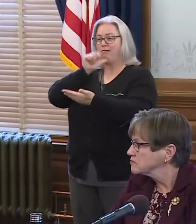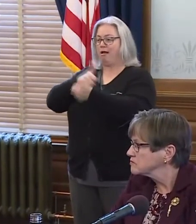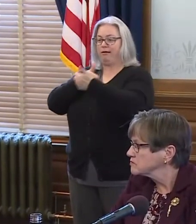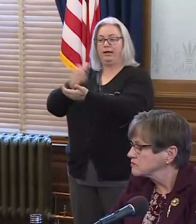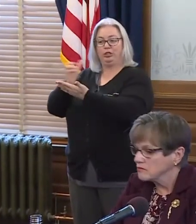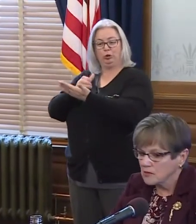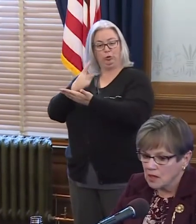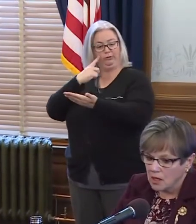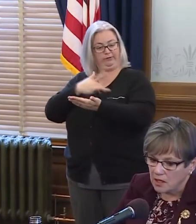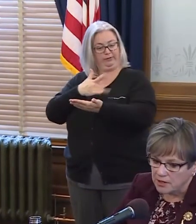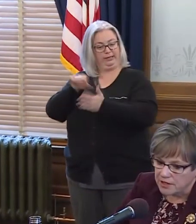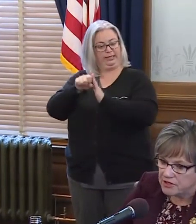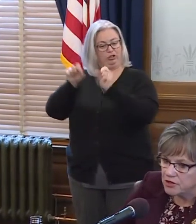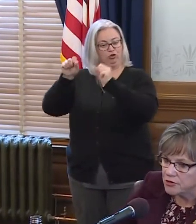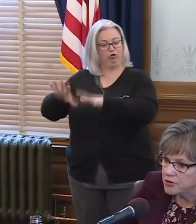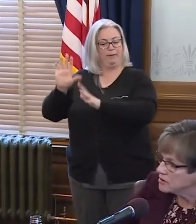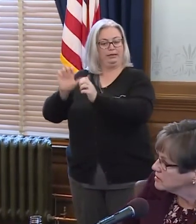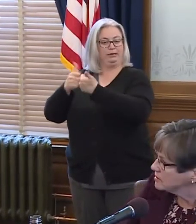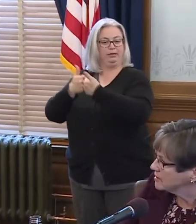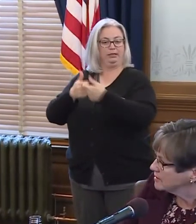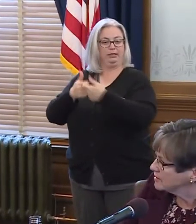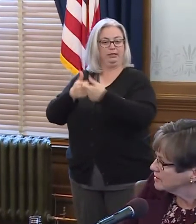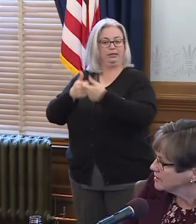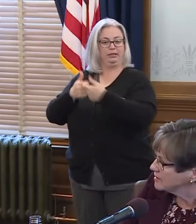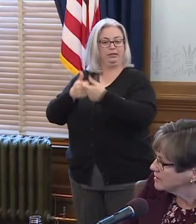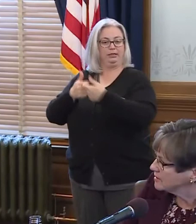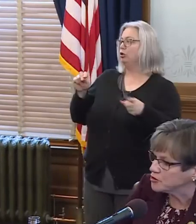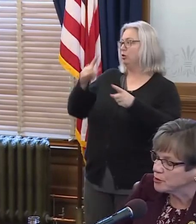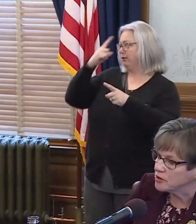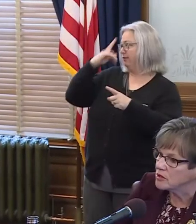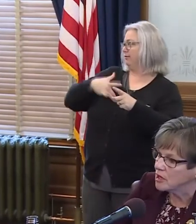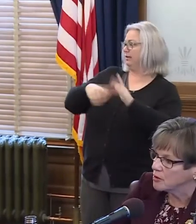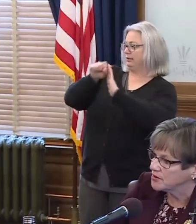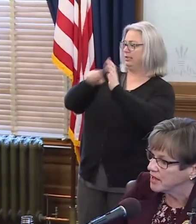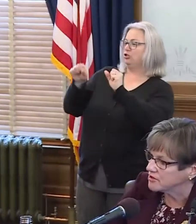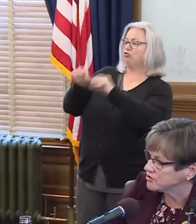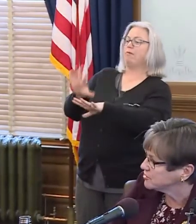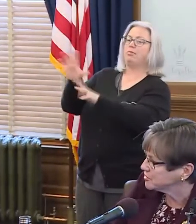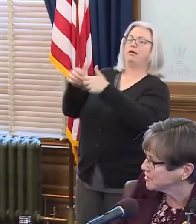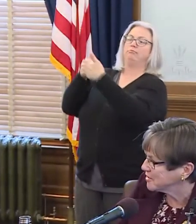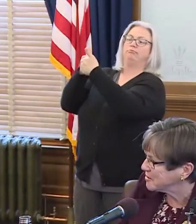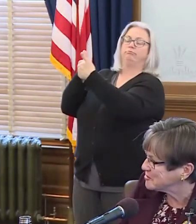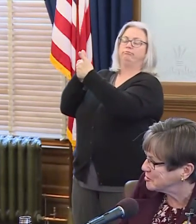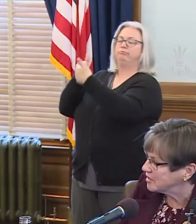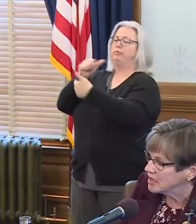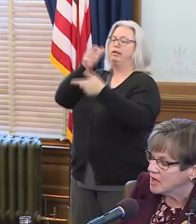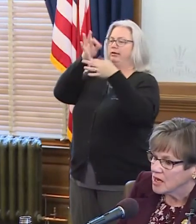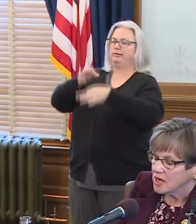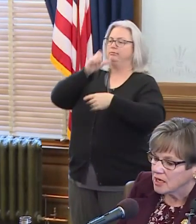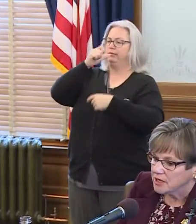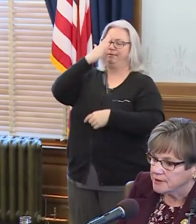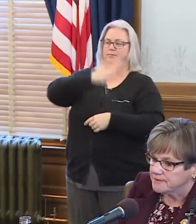appeal? Yes, I do think the state should drop its appeal, but that decision is not up to